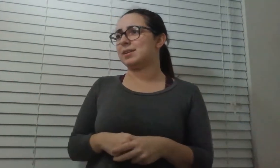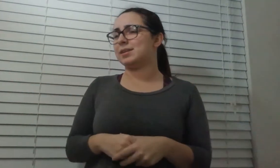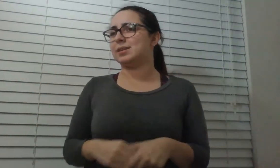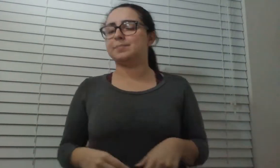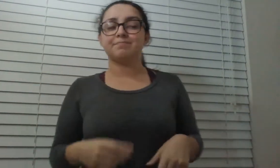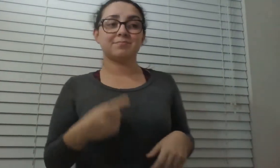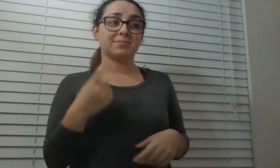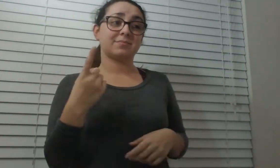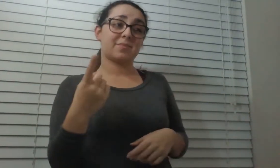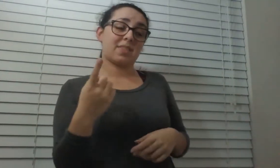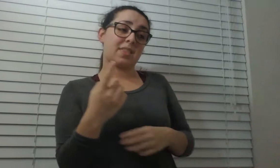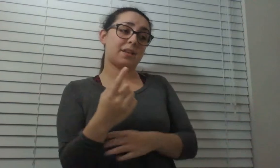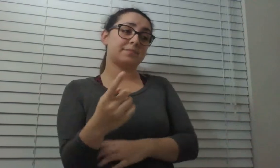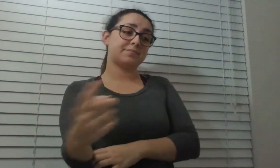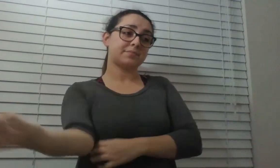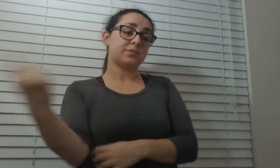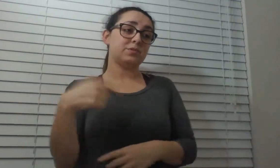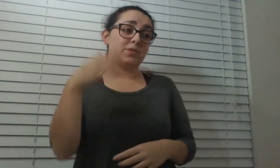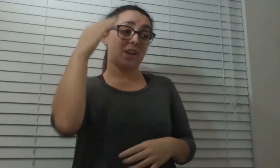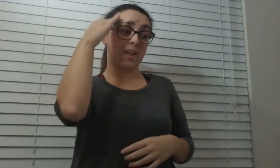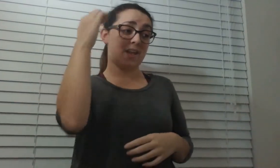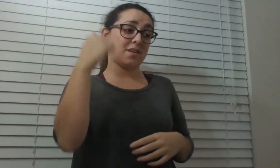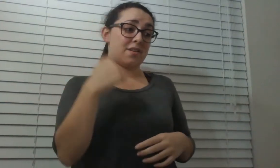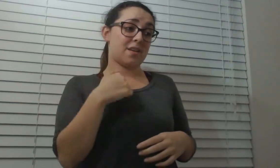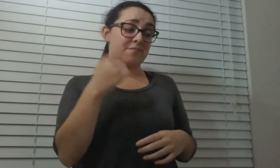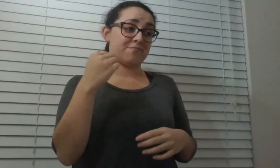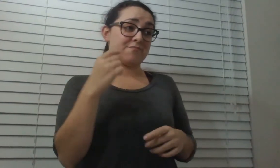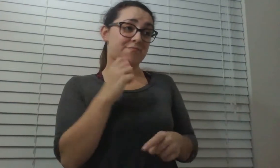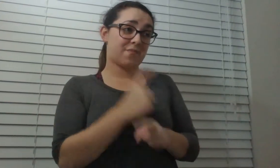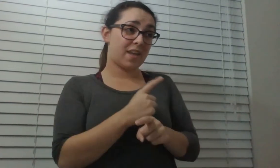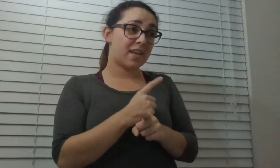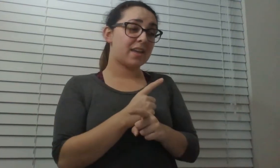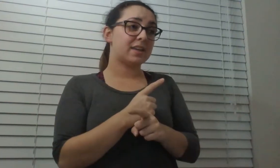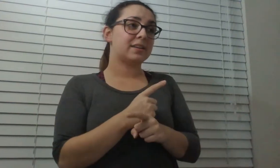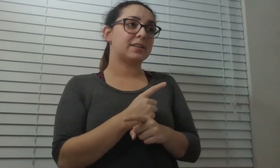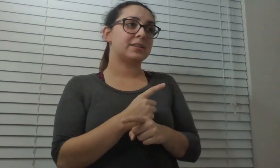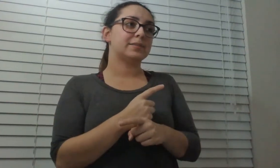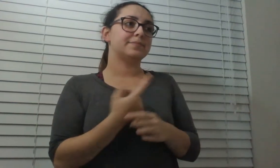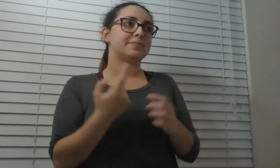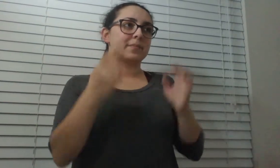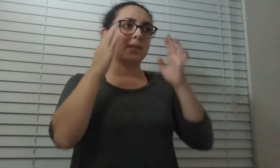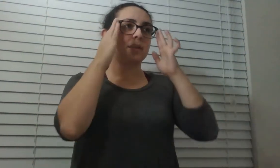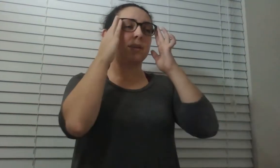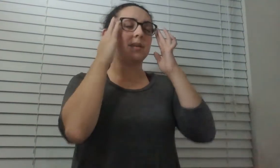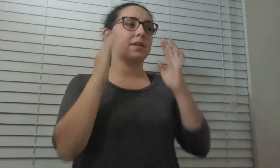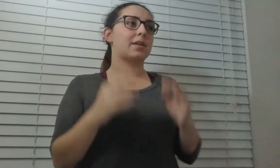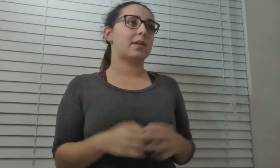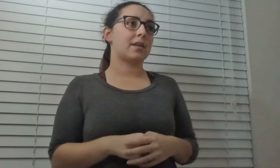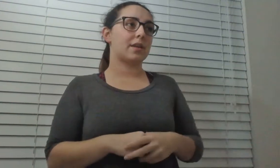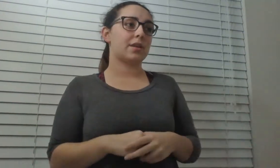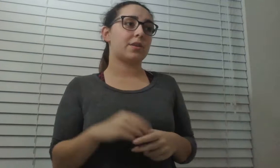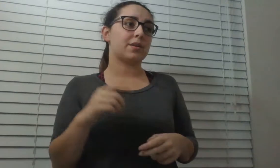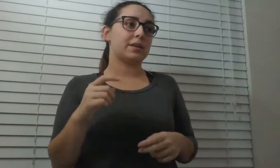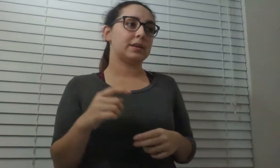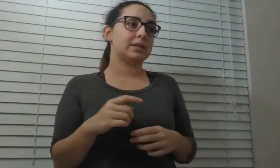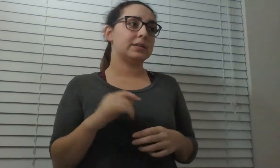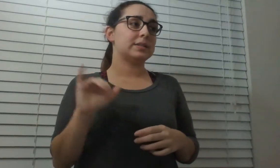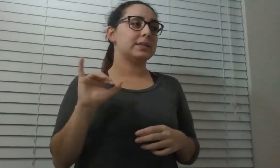about? What? That every story that we have in this hour is basically that argument you just had with your wife in story form, Yeah. object form.